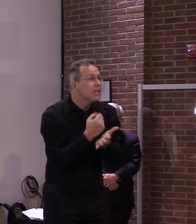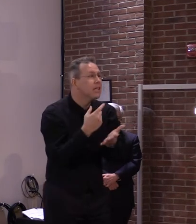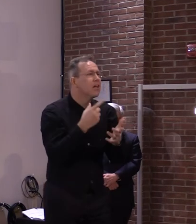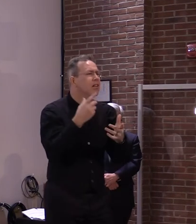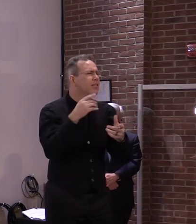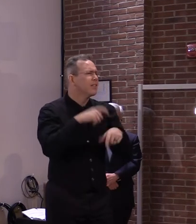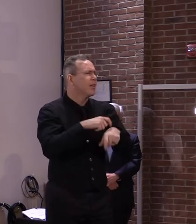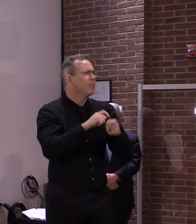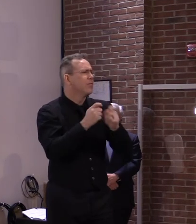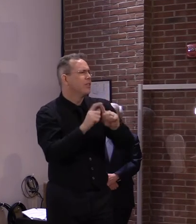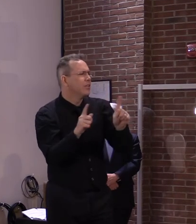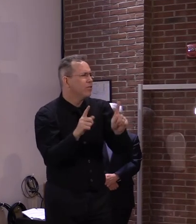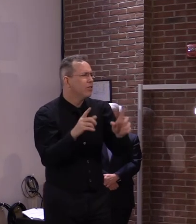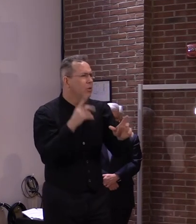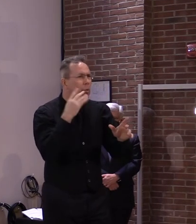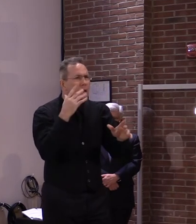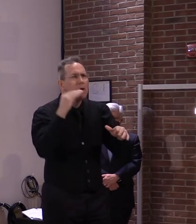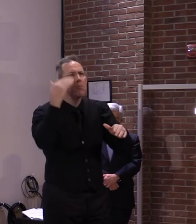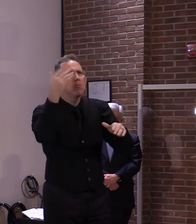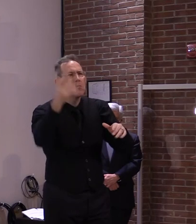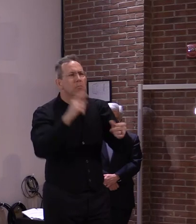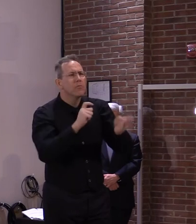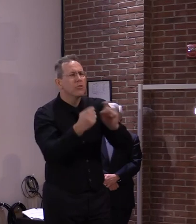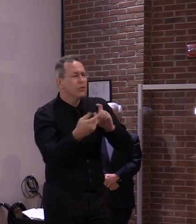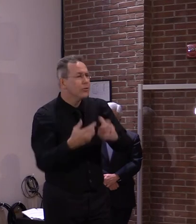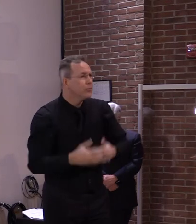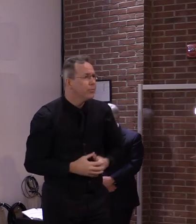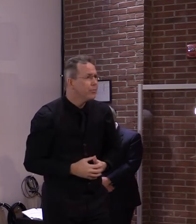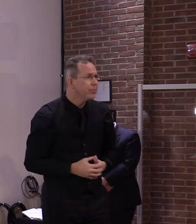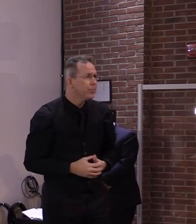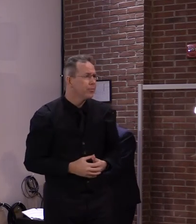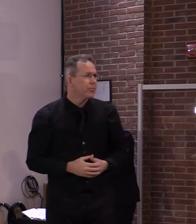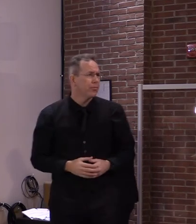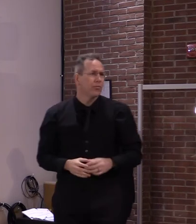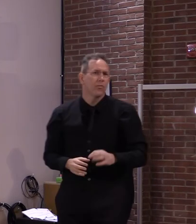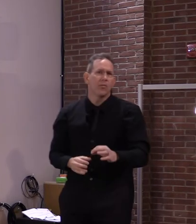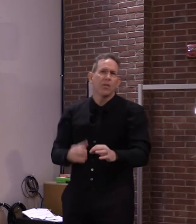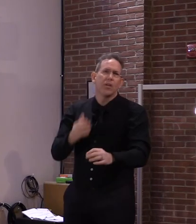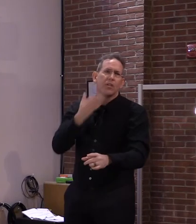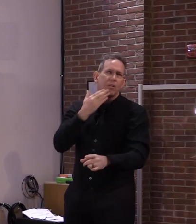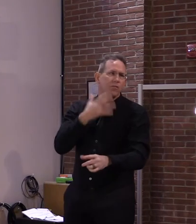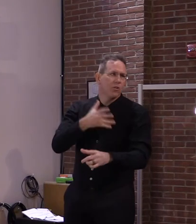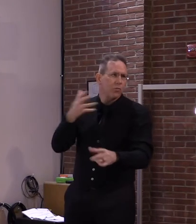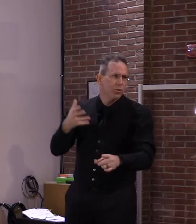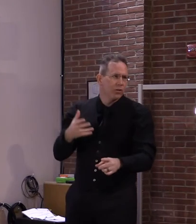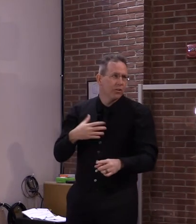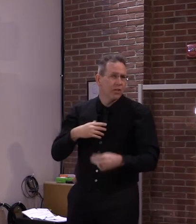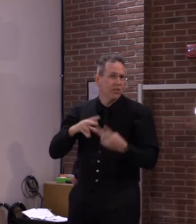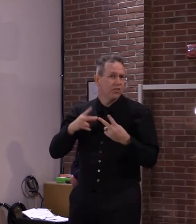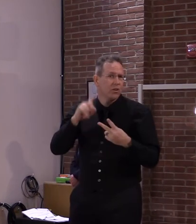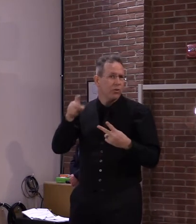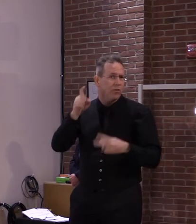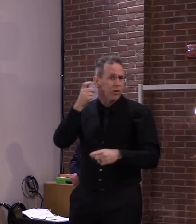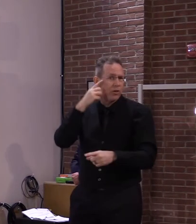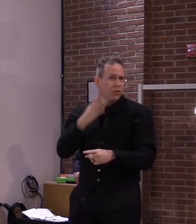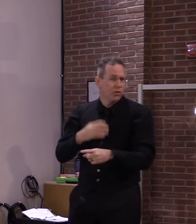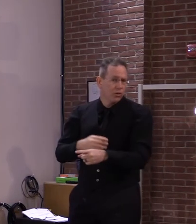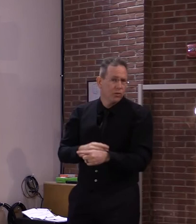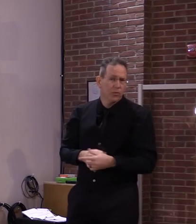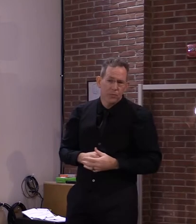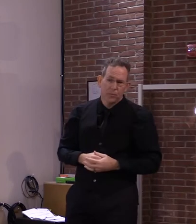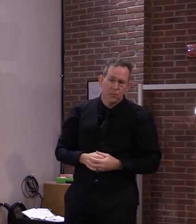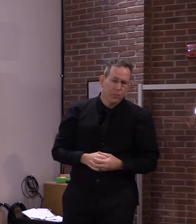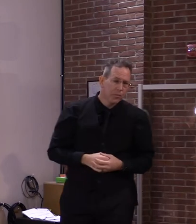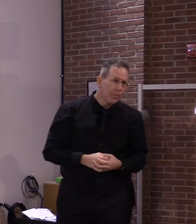thank you very much secretary moore and then i have a second question uh for the governor uh governor scott what do you feel are the